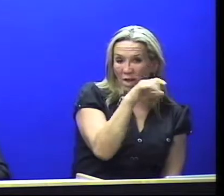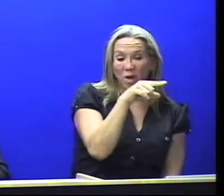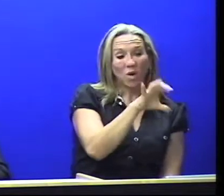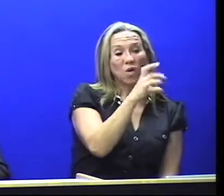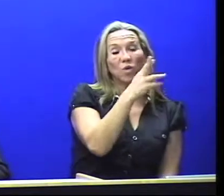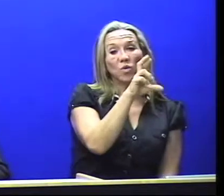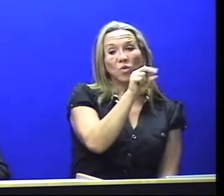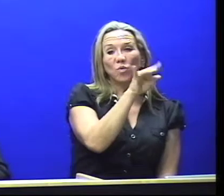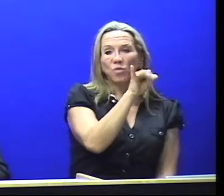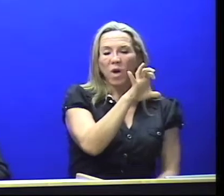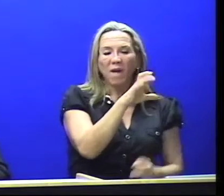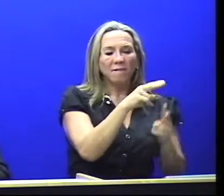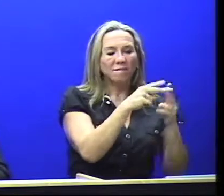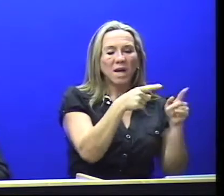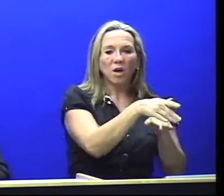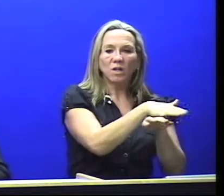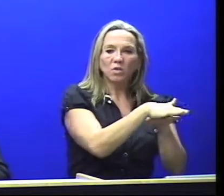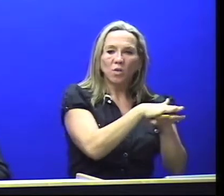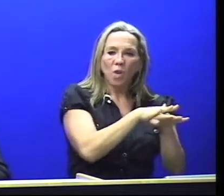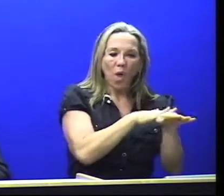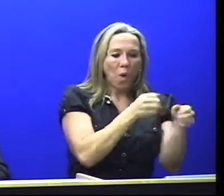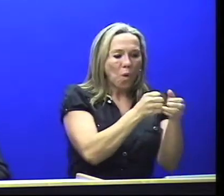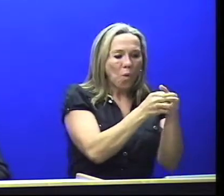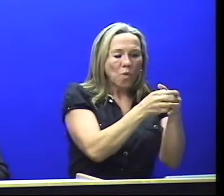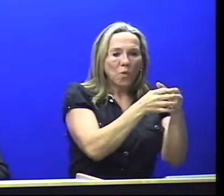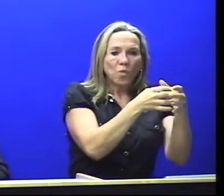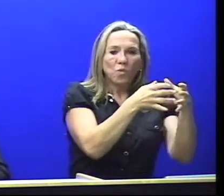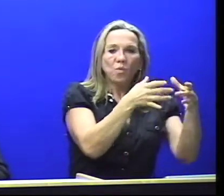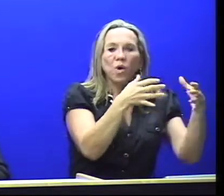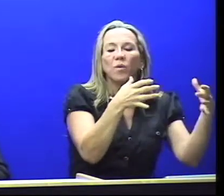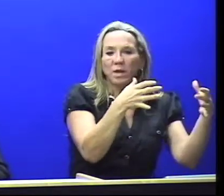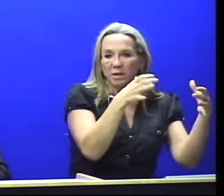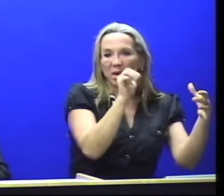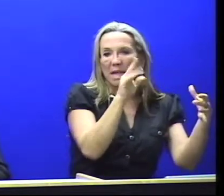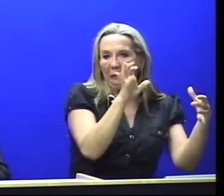very slow-growing cancer.